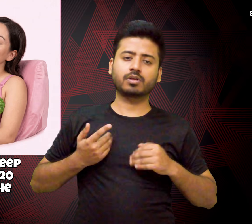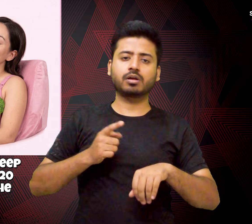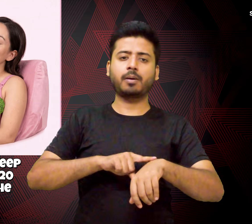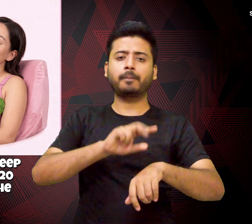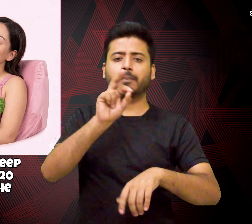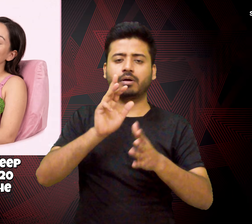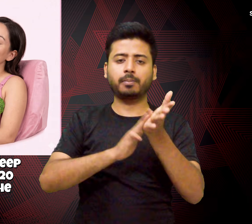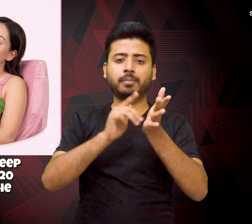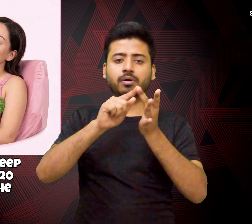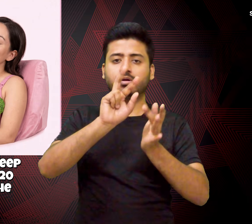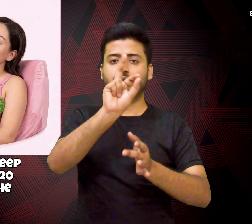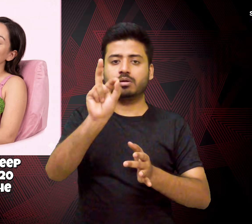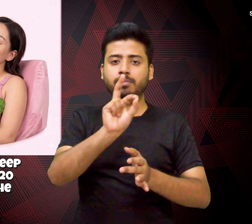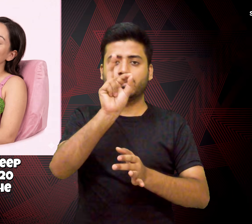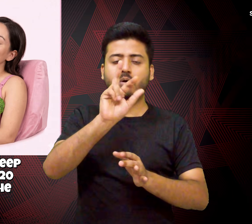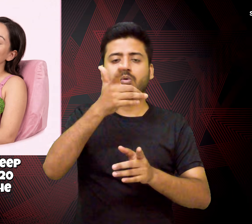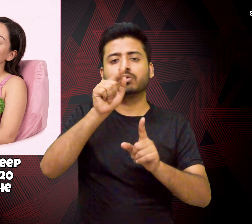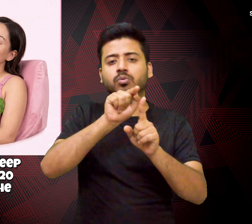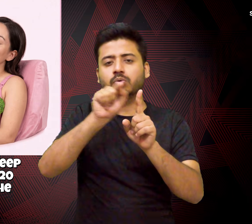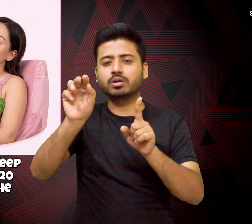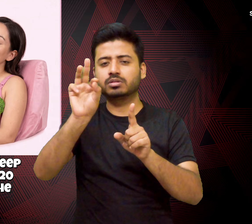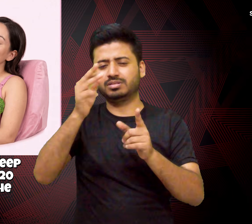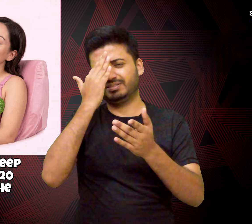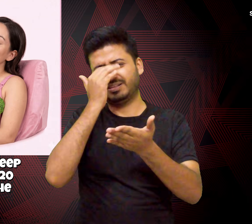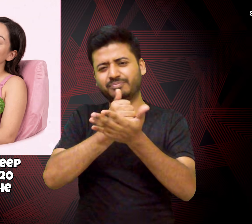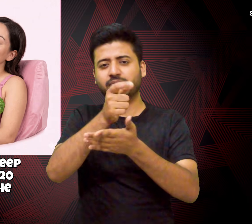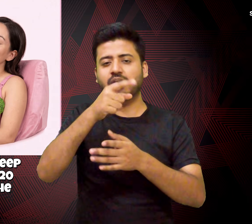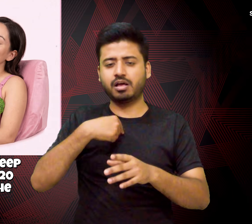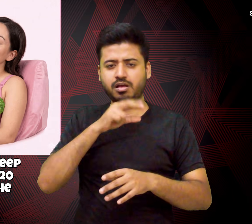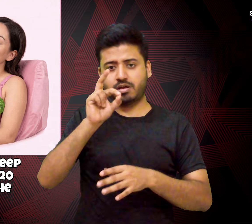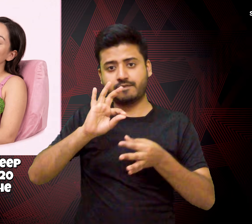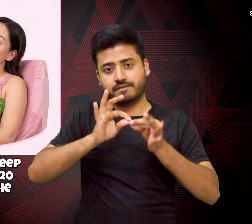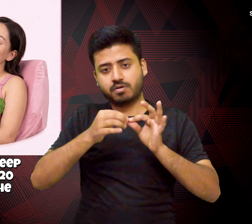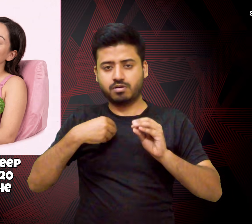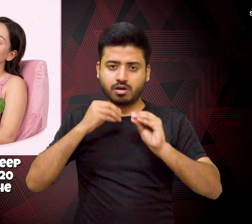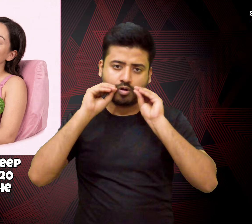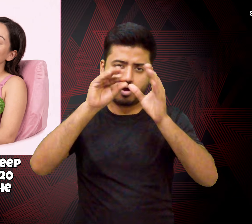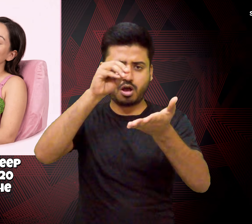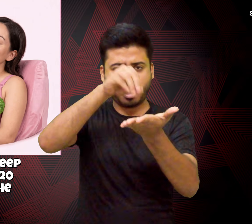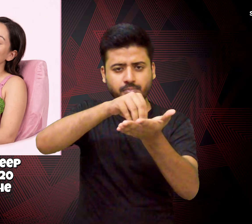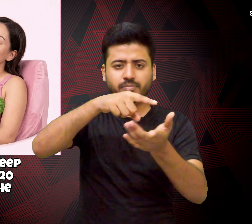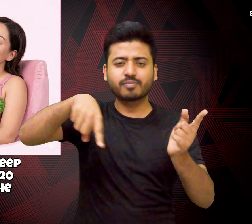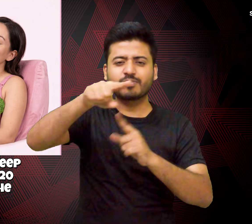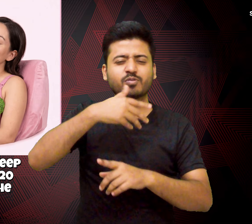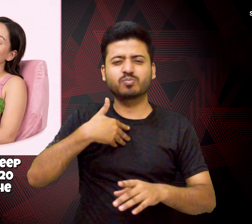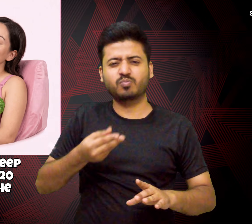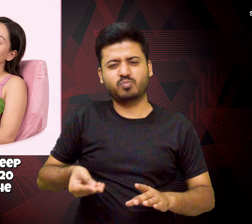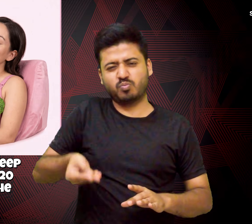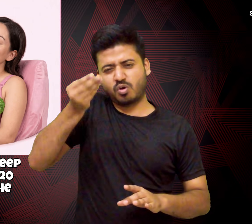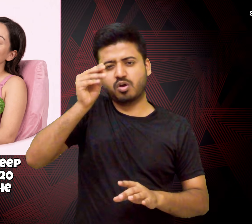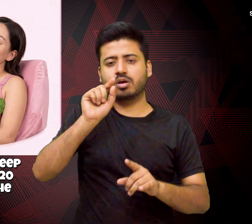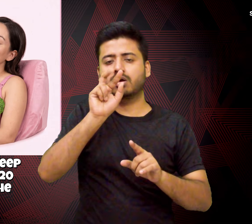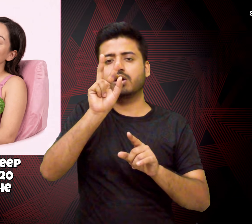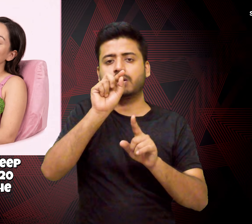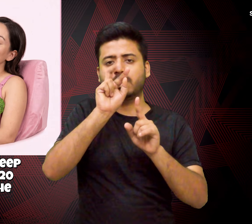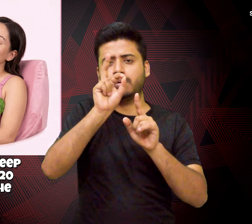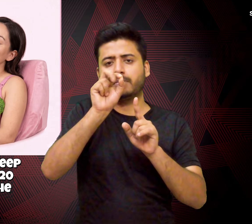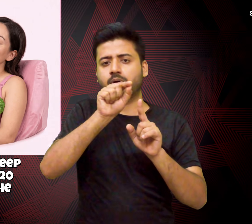for short-term relief, sometimes performing as well as or better than ice packs. Key breast health benefits: reduced engorgement and